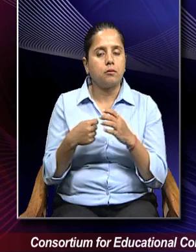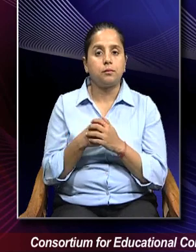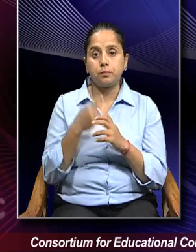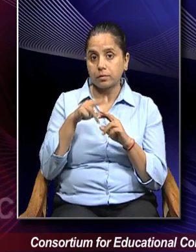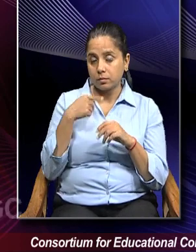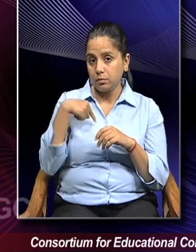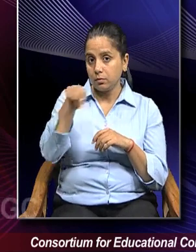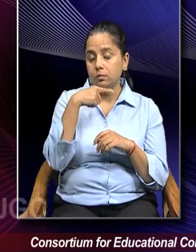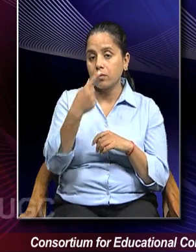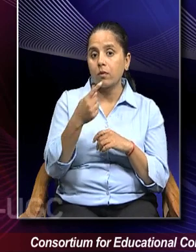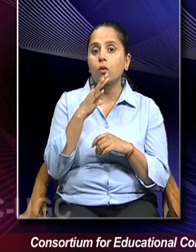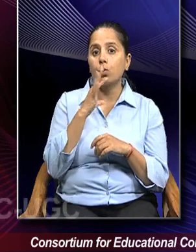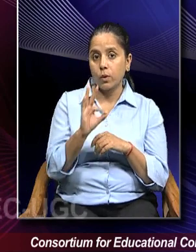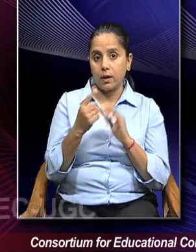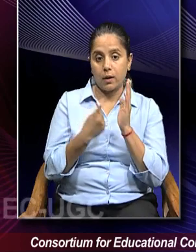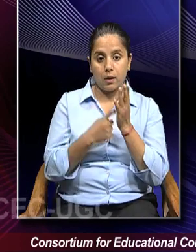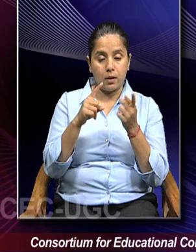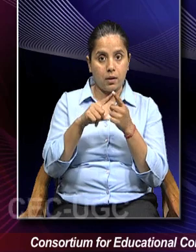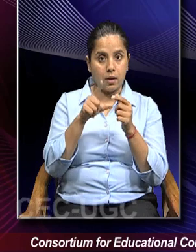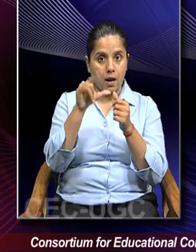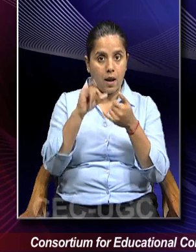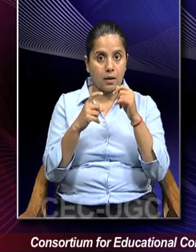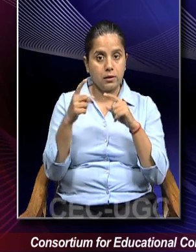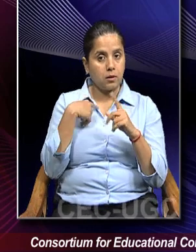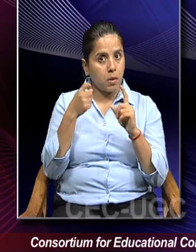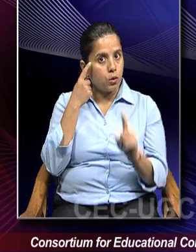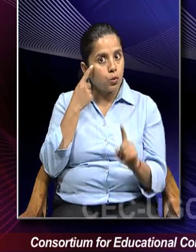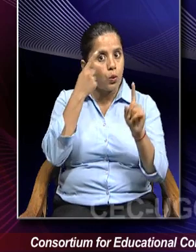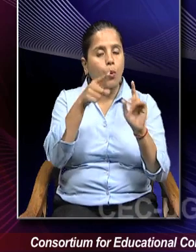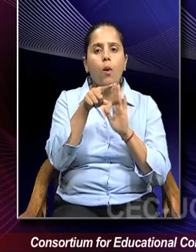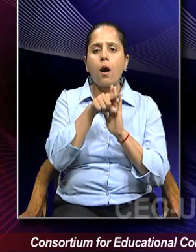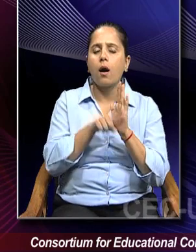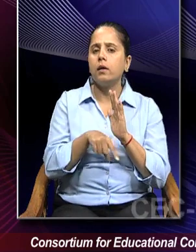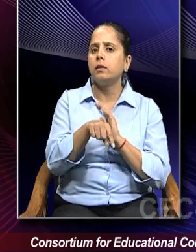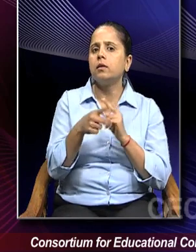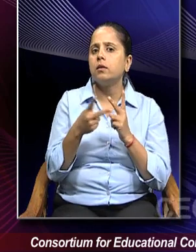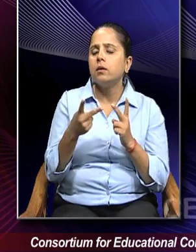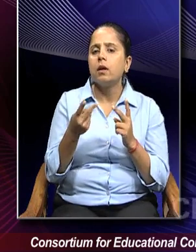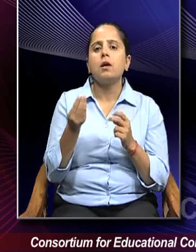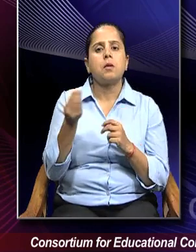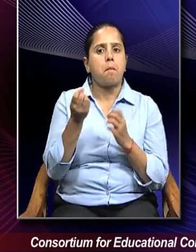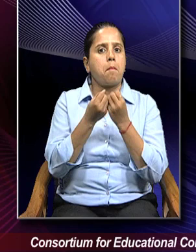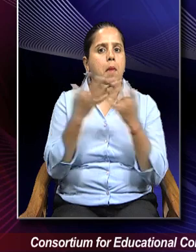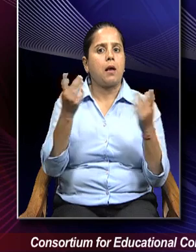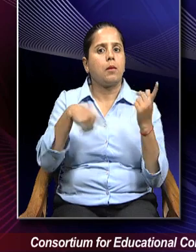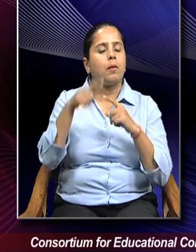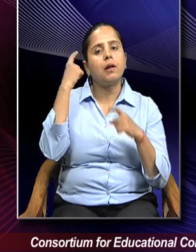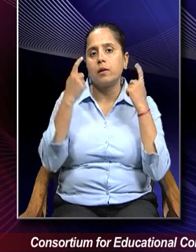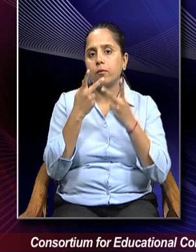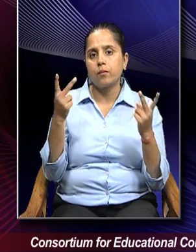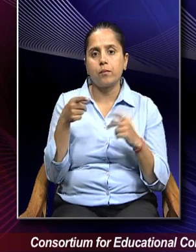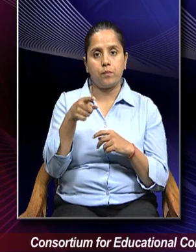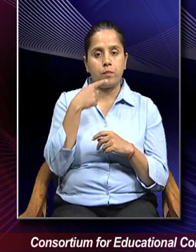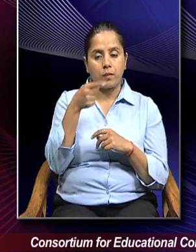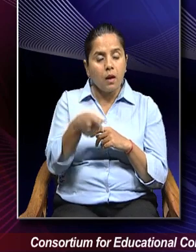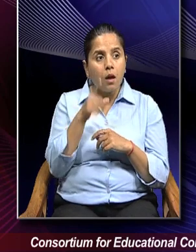about realistic, being realistic towards our goals, ethics is something which majority of the people think that it is